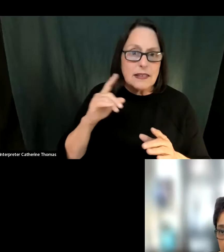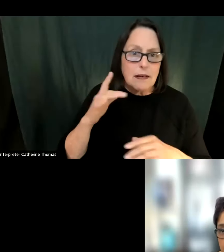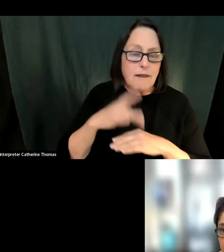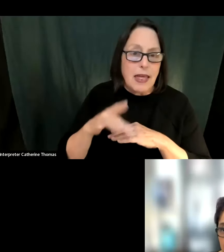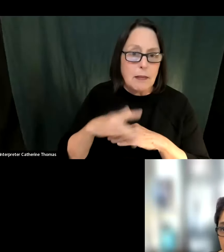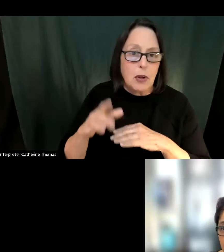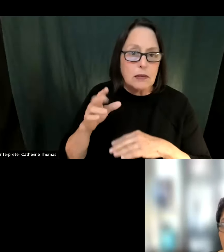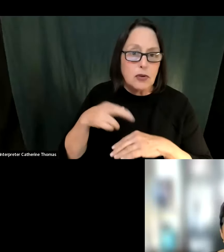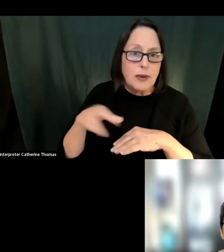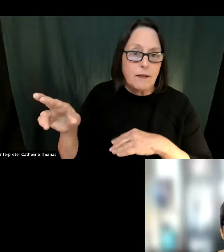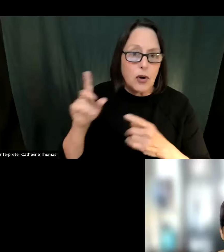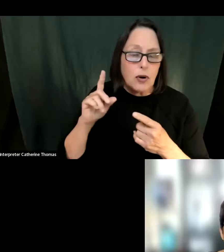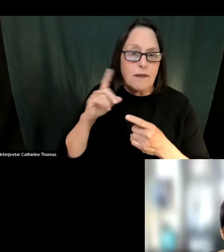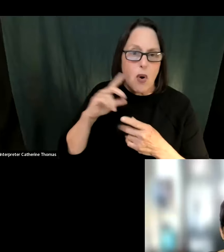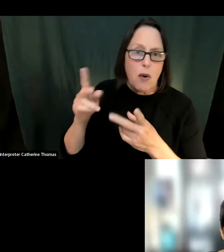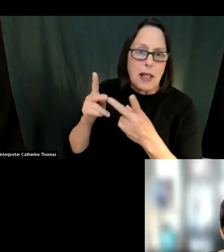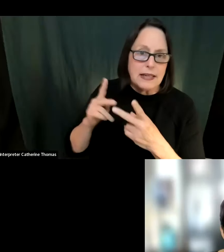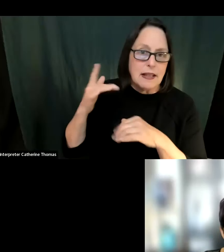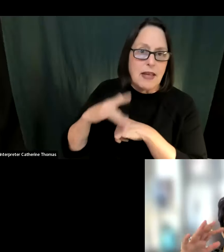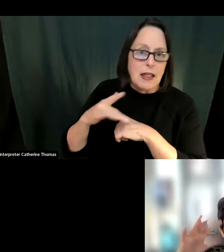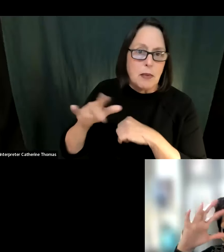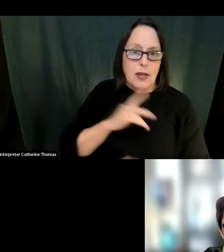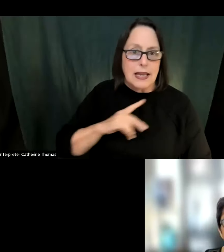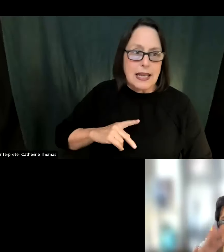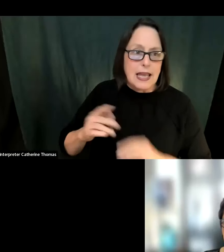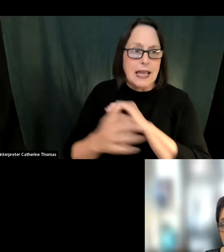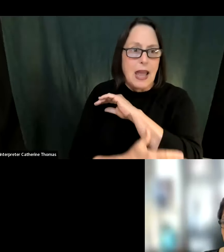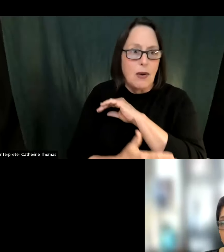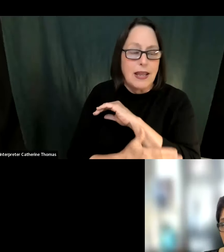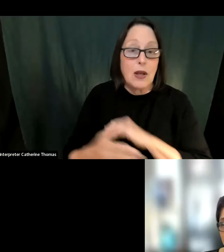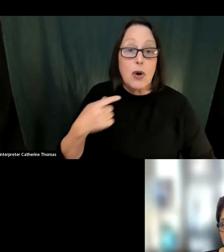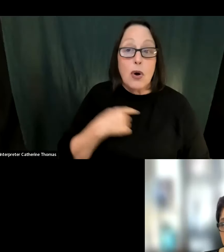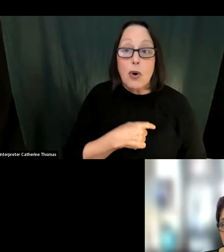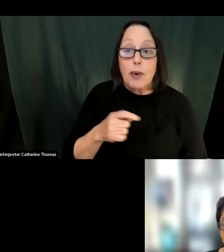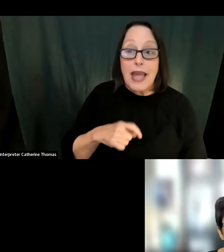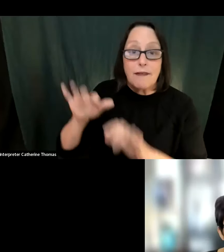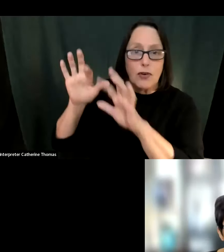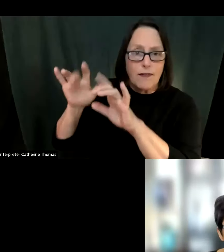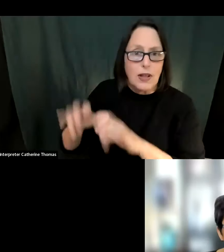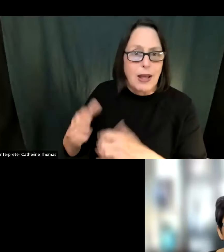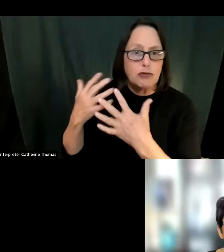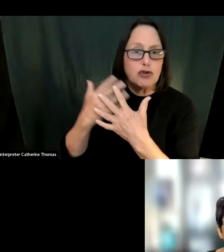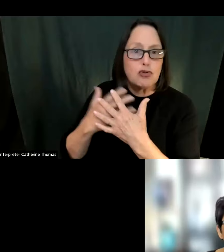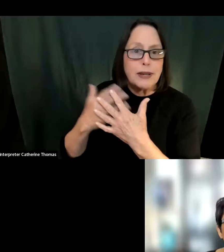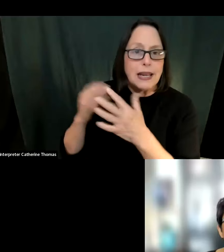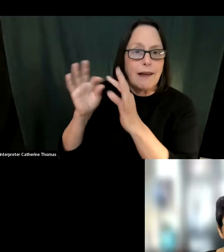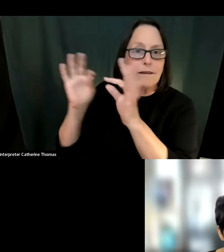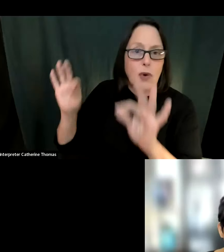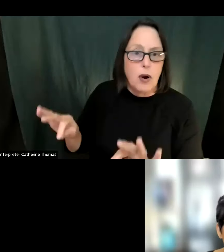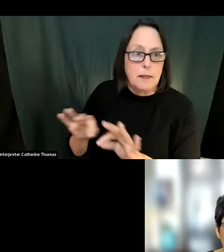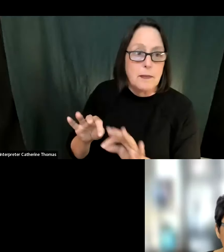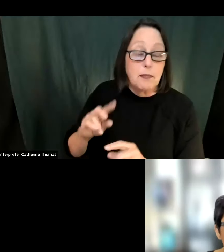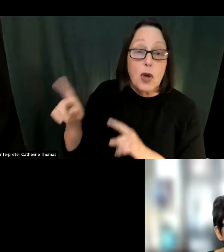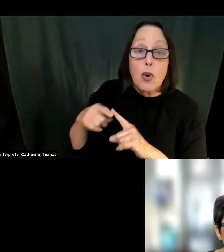King County, for example, we have to fill the screening form in. So at that point, when we